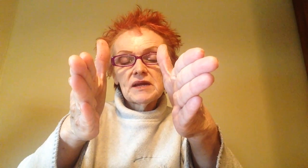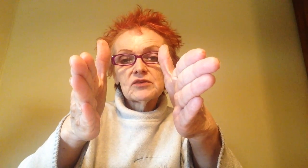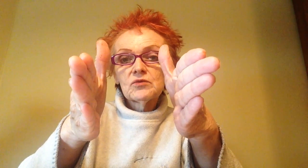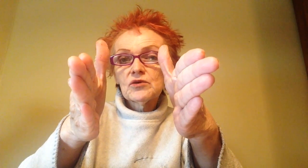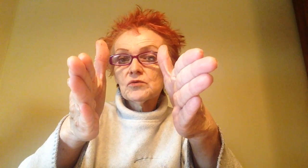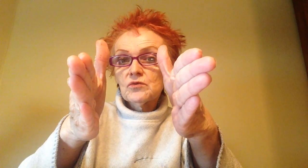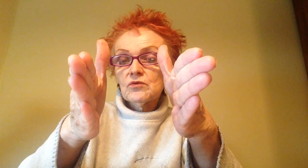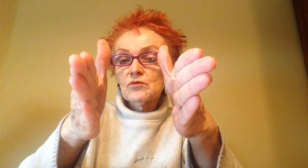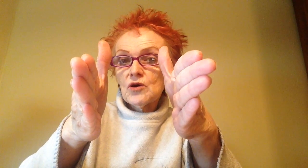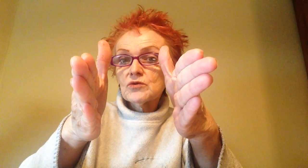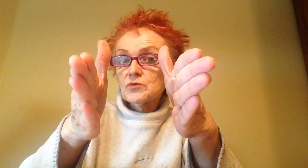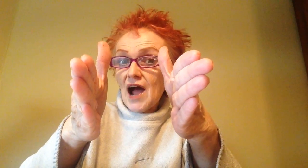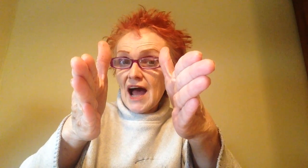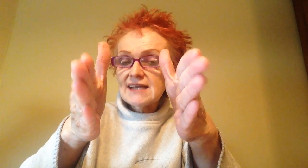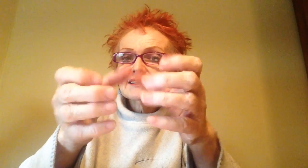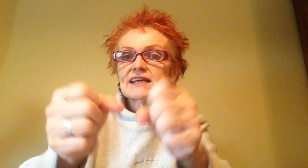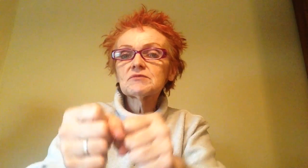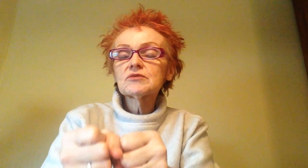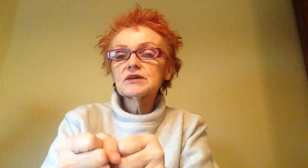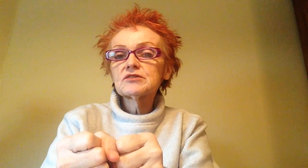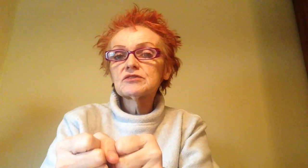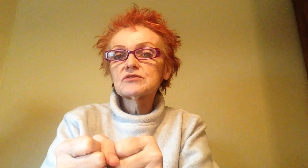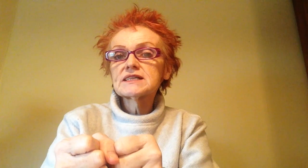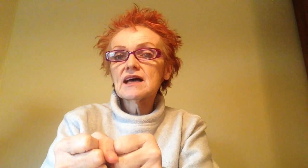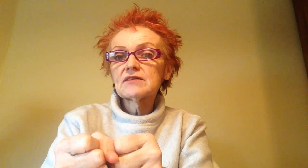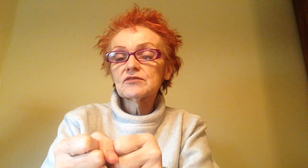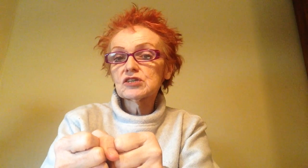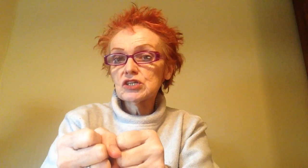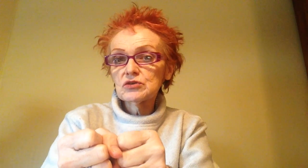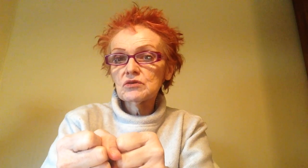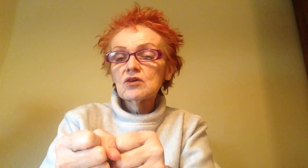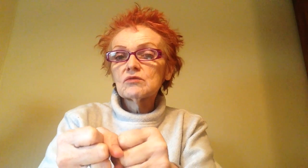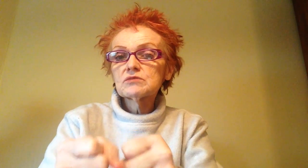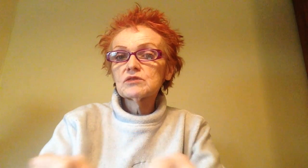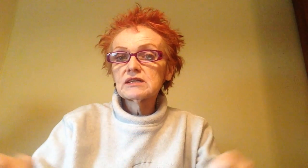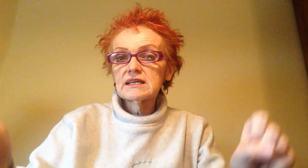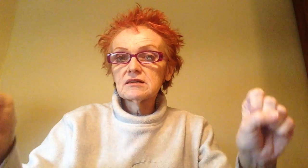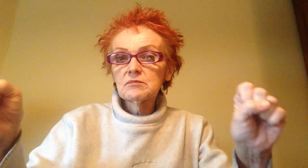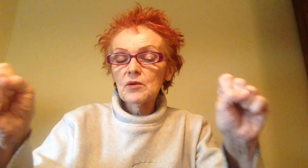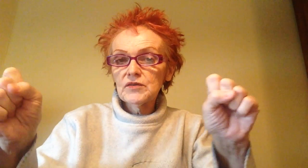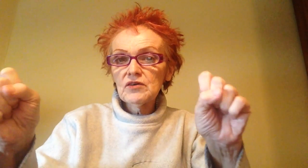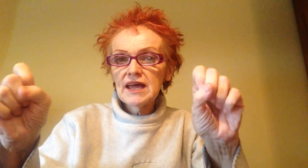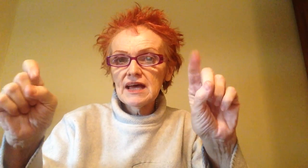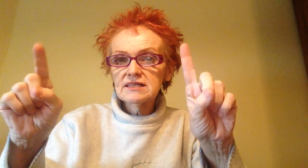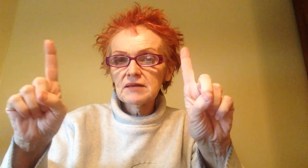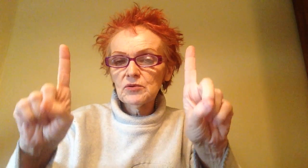the word road rise. And next we're going to do the sign for two, which would need both of your hands and put